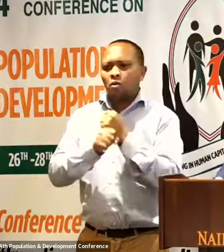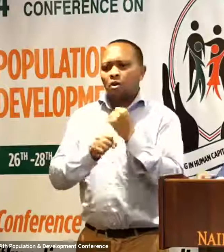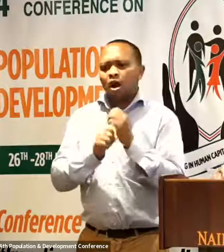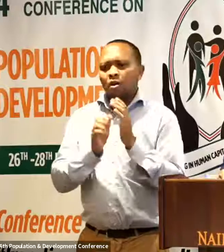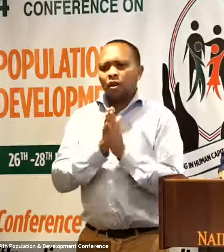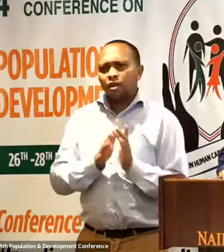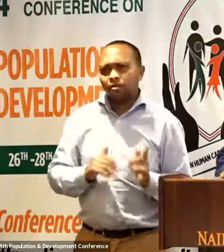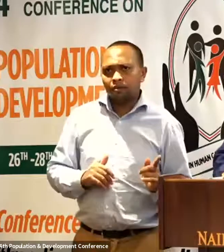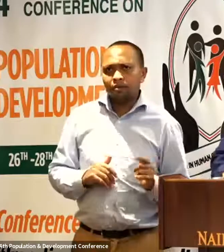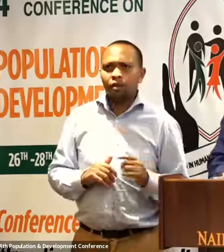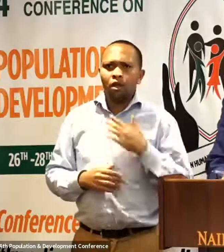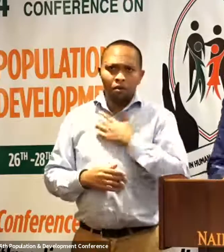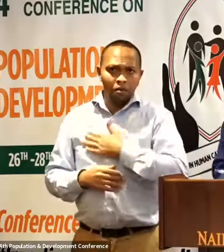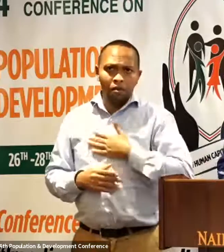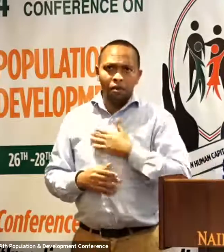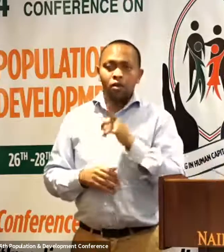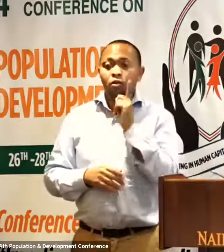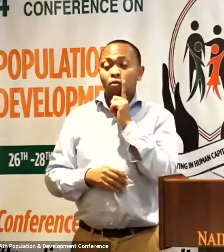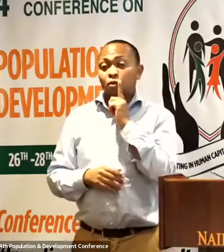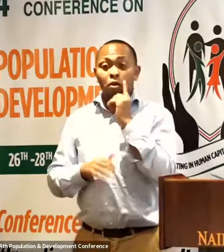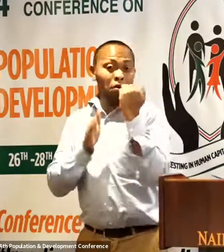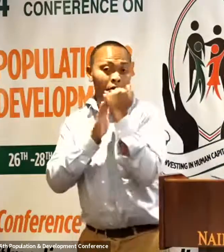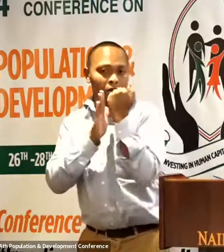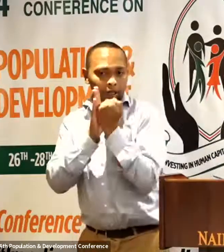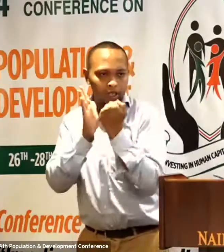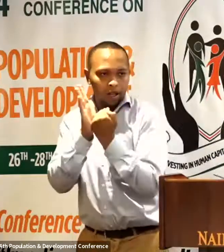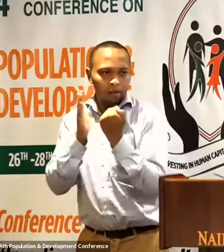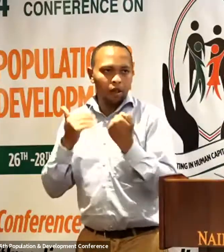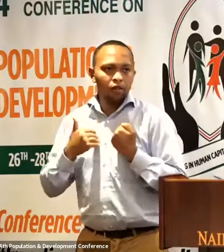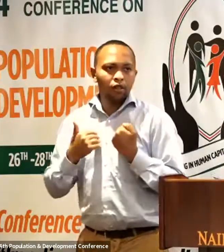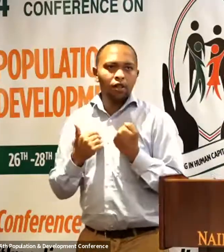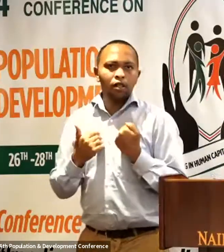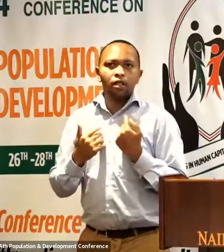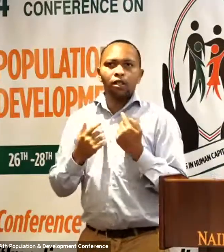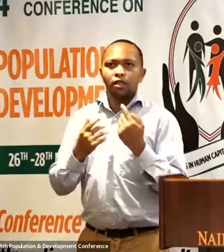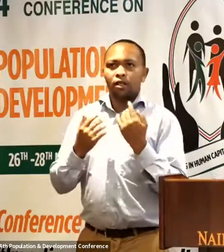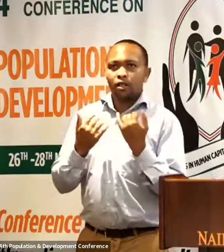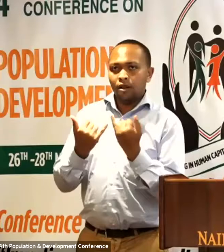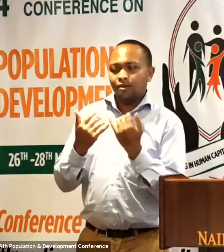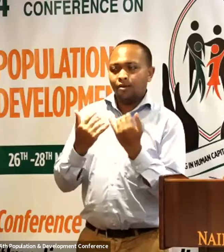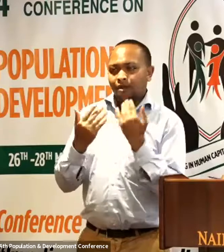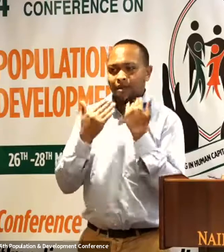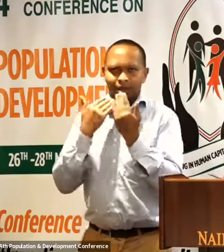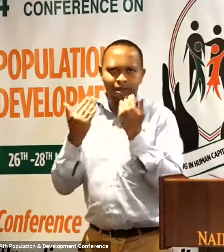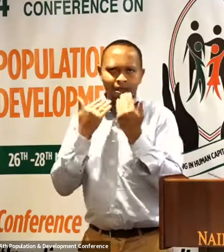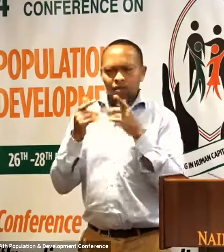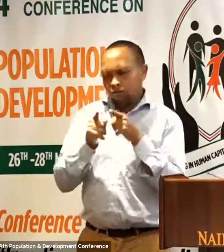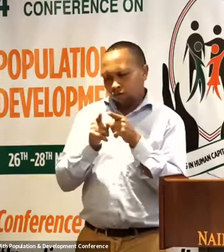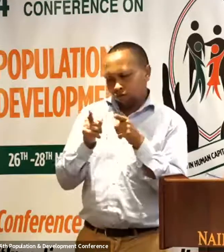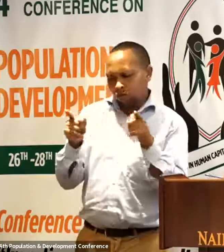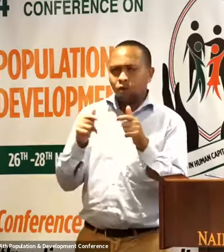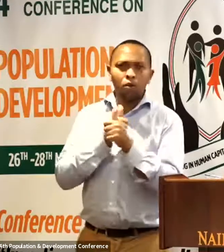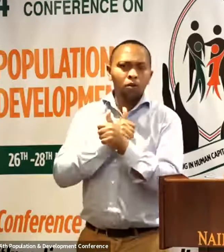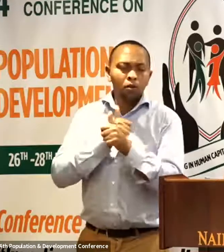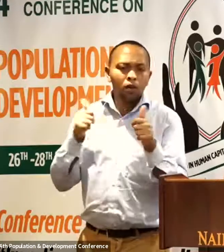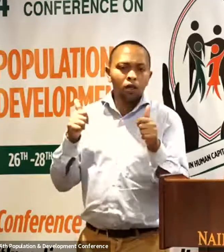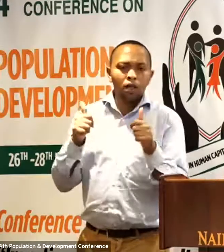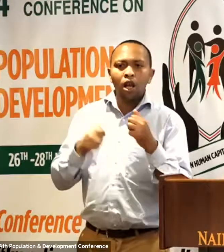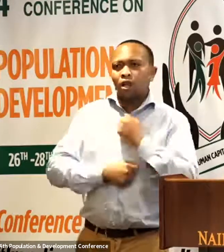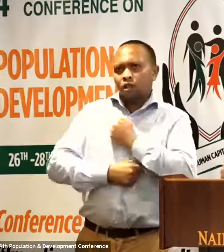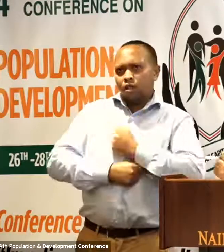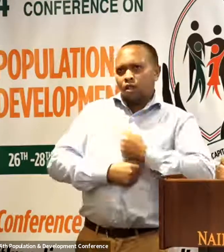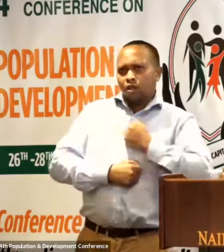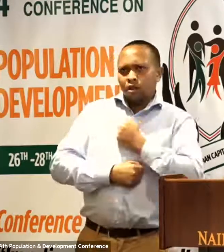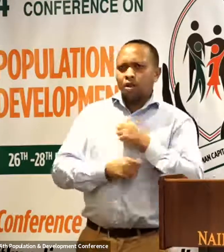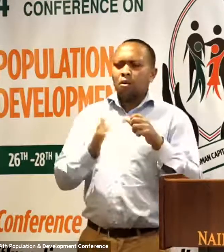So, yeah, delegates, that's how our program tomorrow will look like. So, with this, I want to take this opportunity really to thank you, and we will apologize for